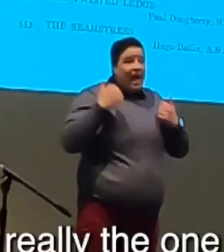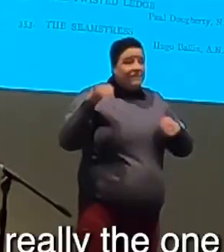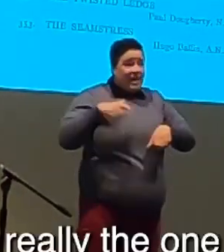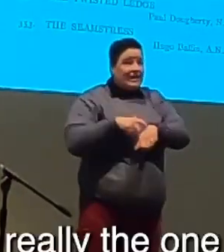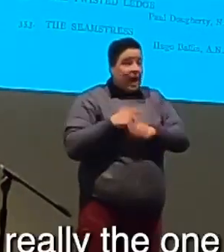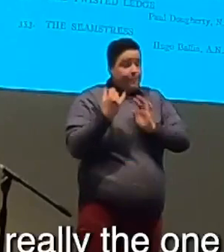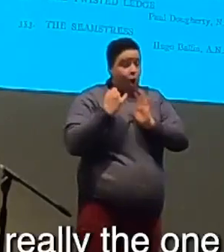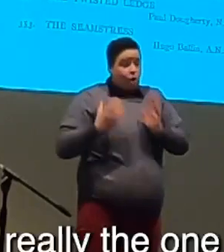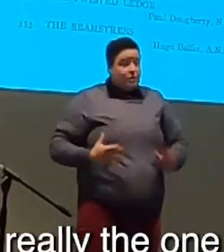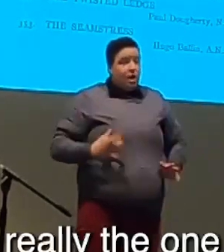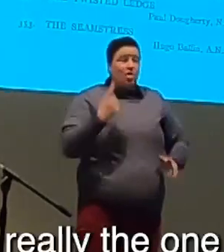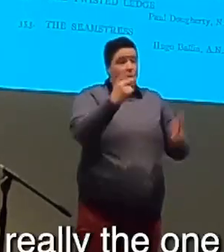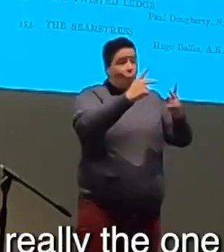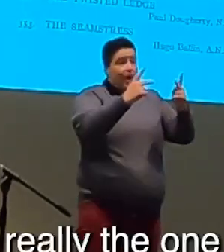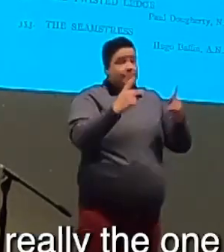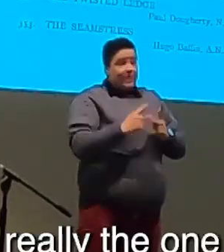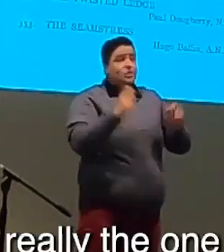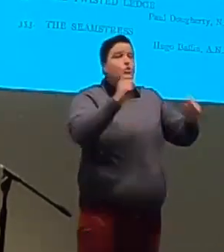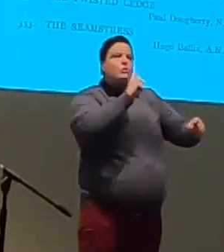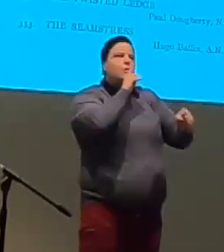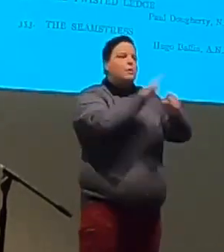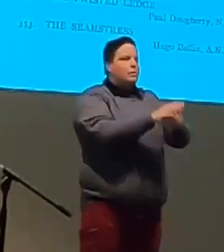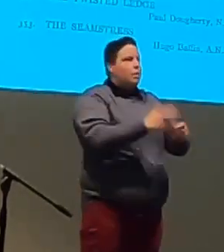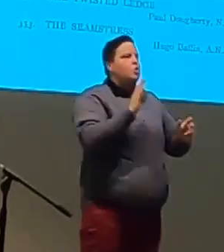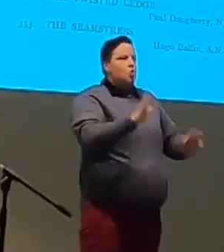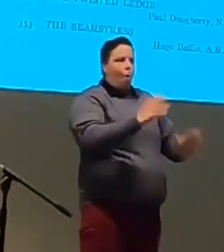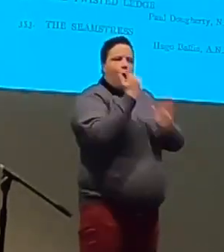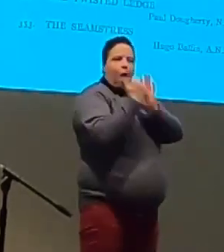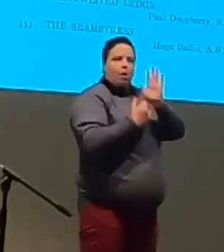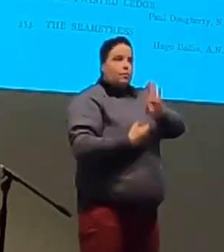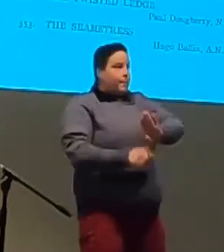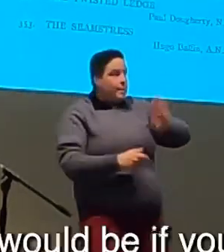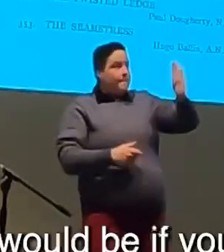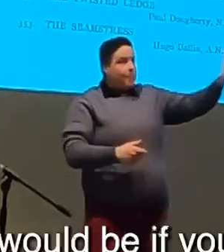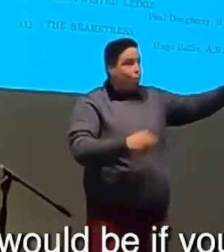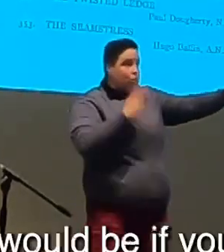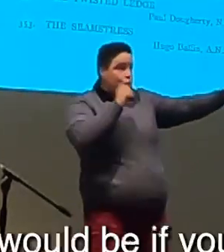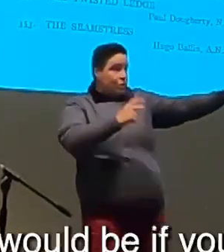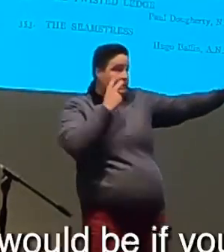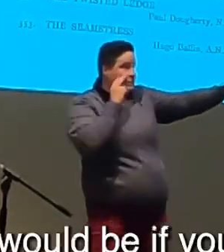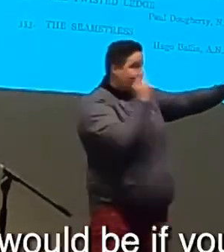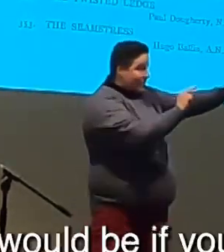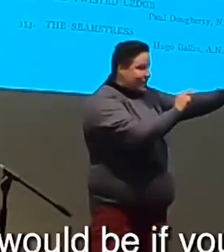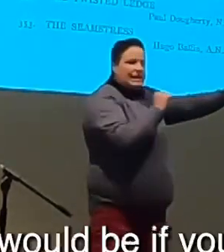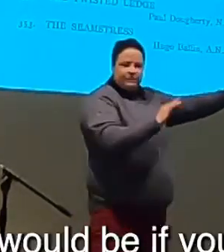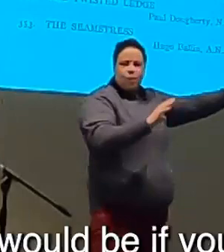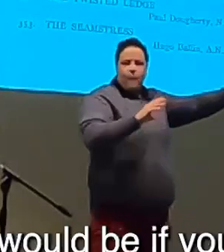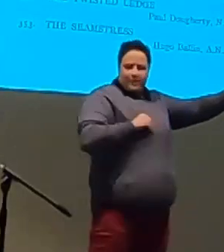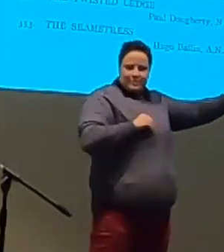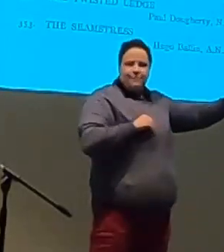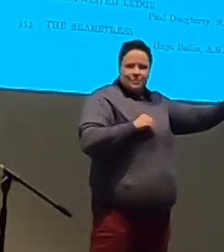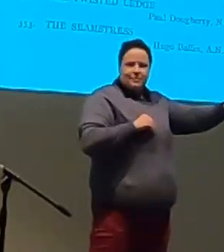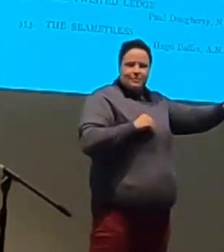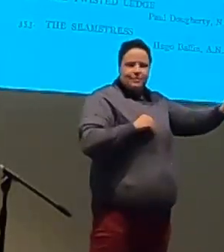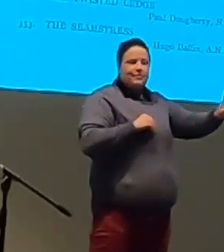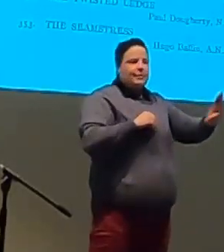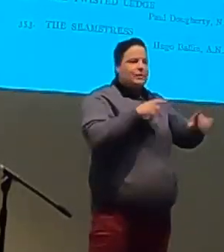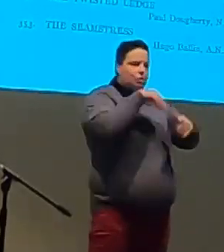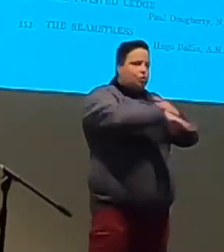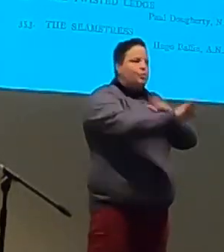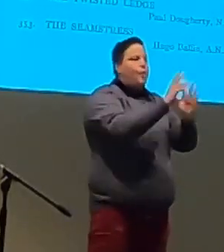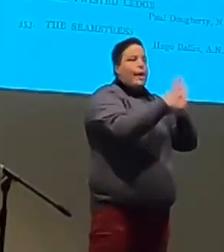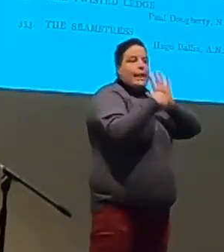the one place that you could guarantee that your artwork would be seen would be if you were accepted into an exhibition by the Academy.